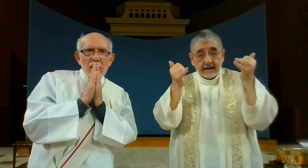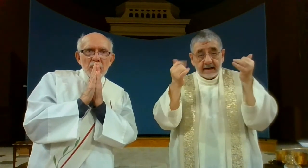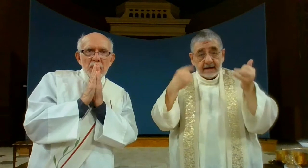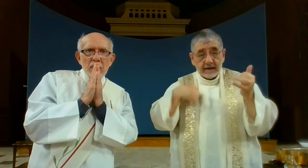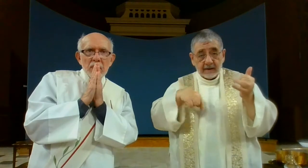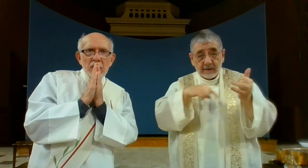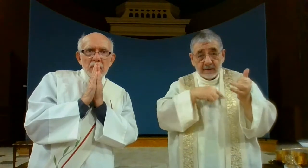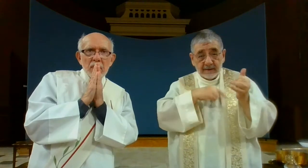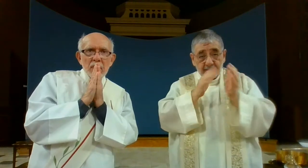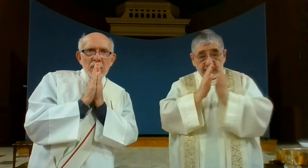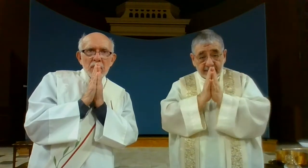Let us pray.